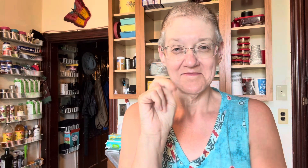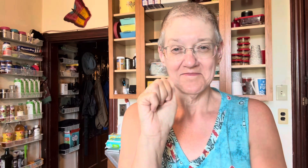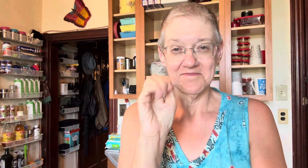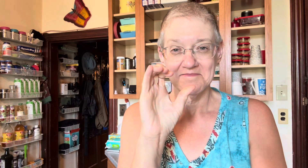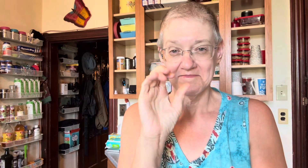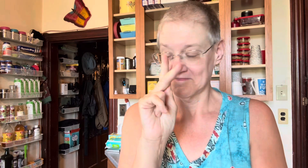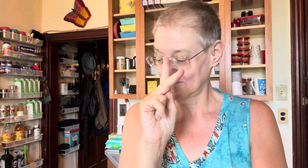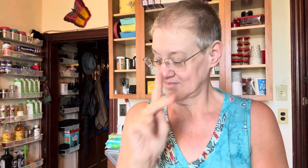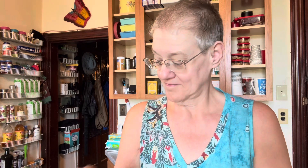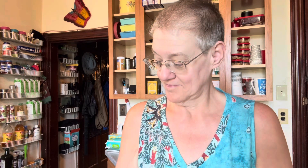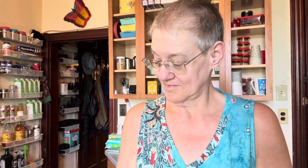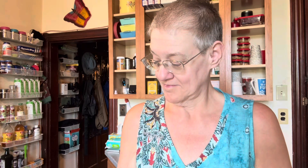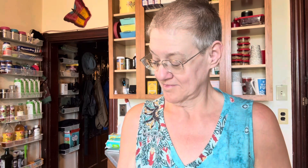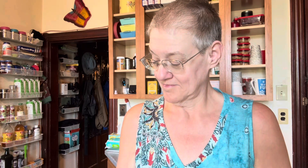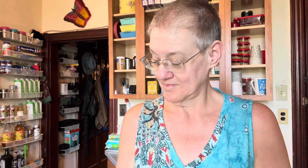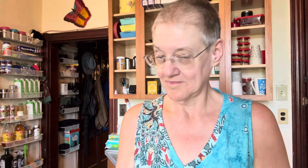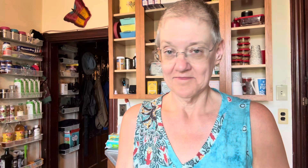it's the same thing as normal.